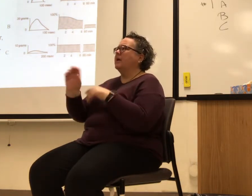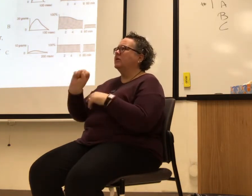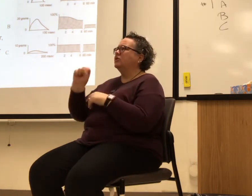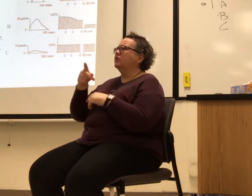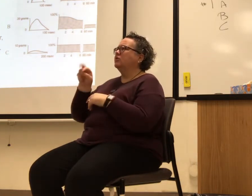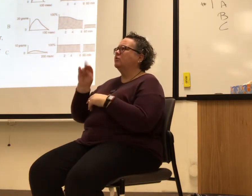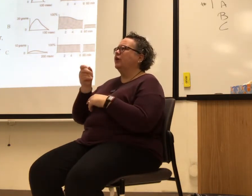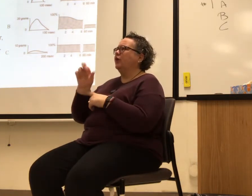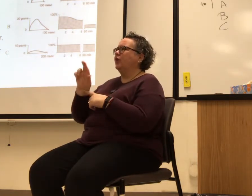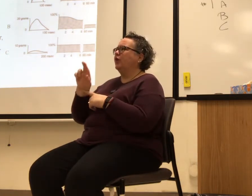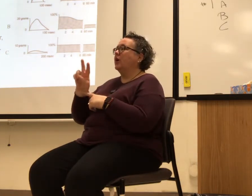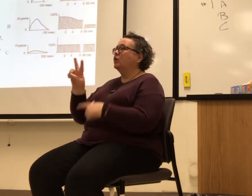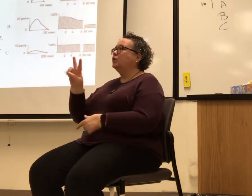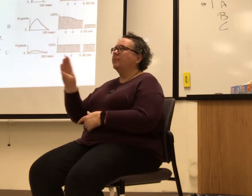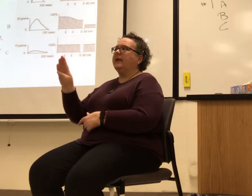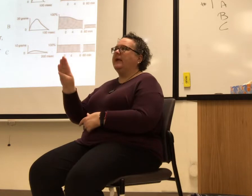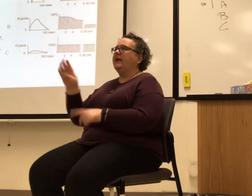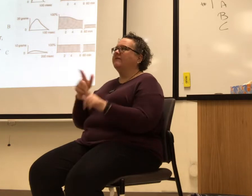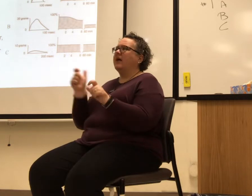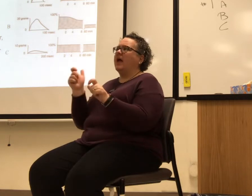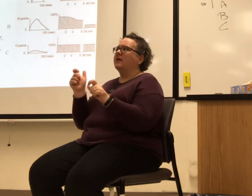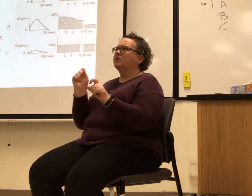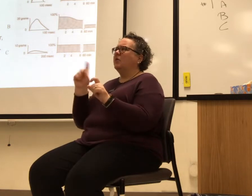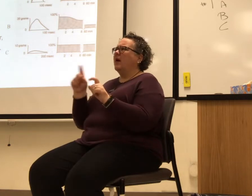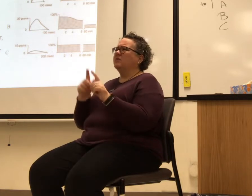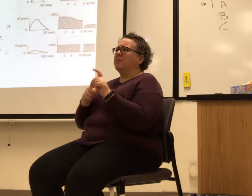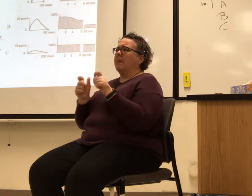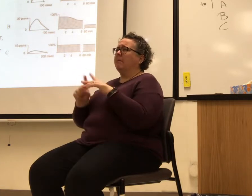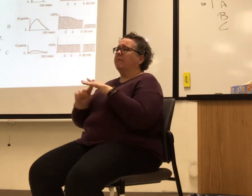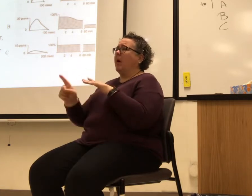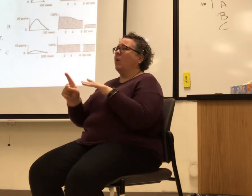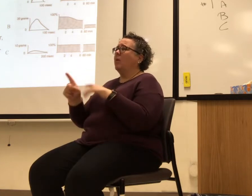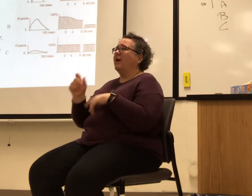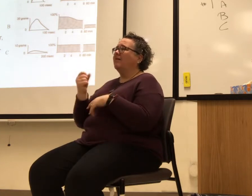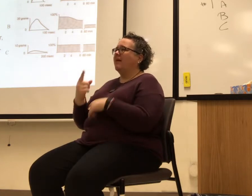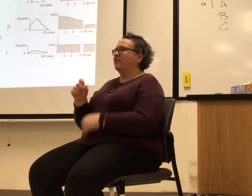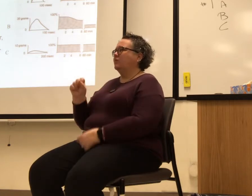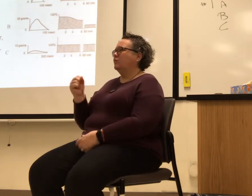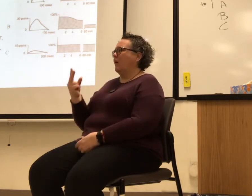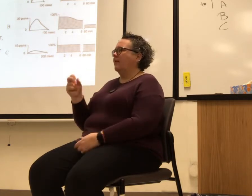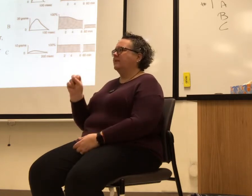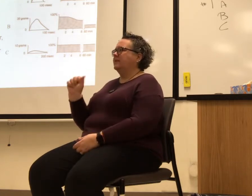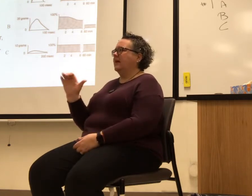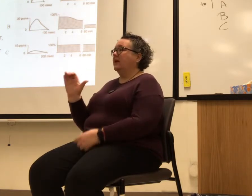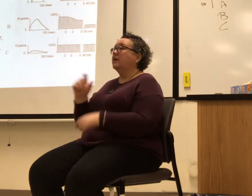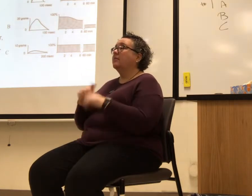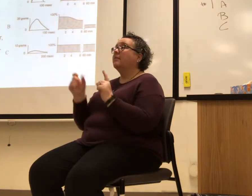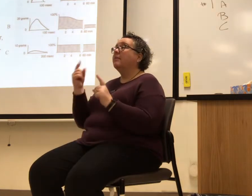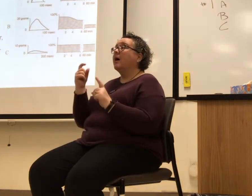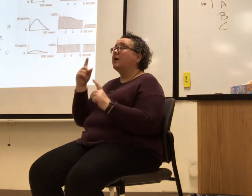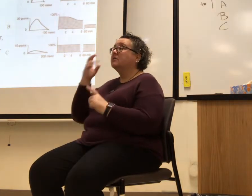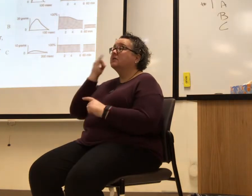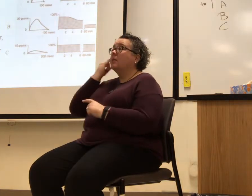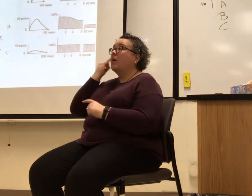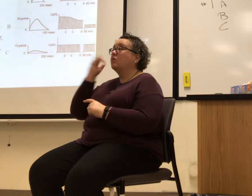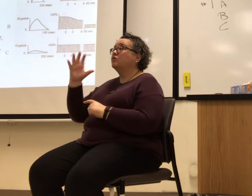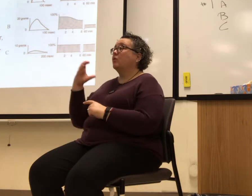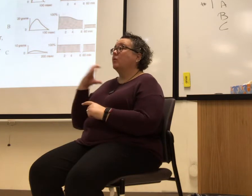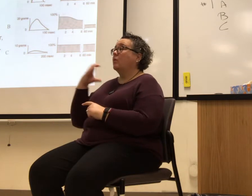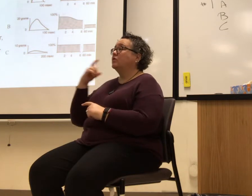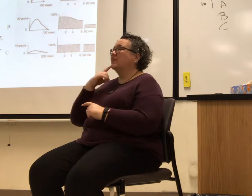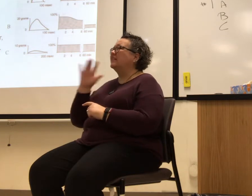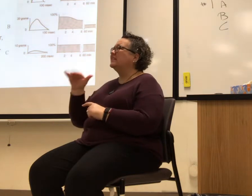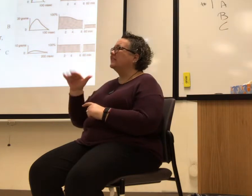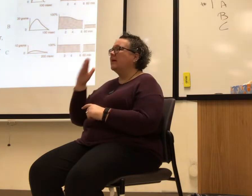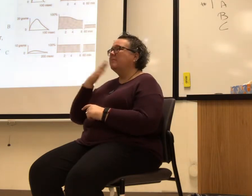2B, the fast one. You gotta run for like, you know, 11, 12 seconds, however it is. Well, anyways, let's say your coach thinks, you know, maybe you'd